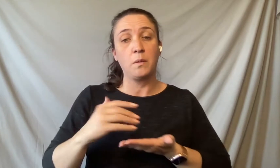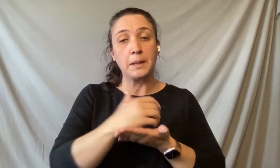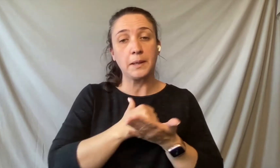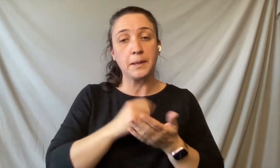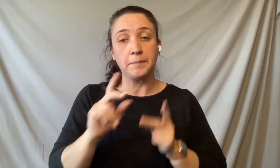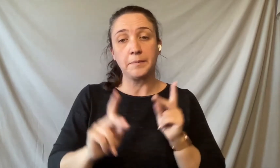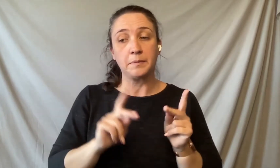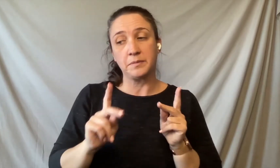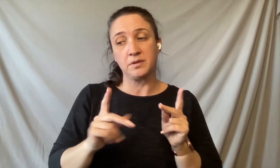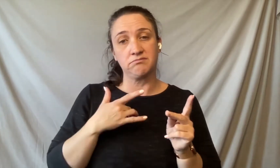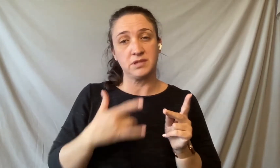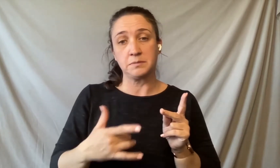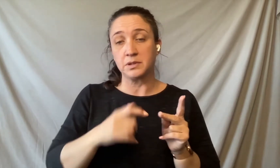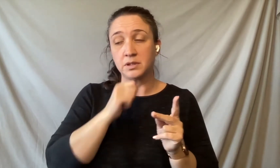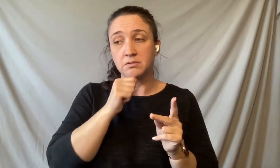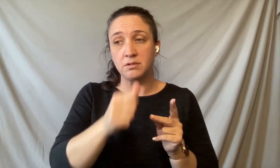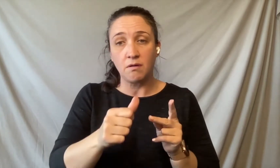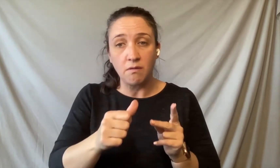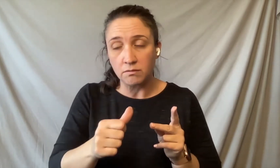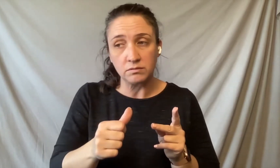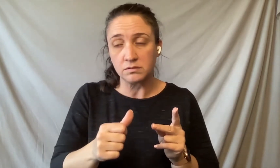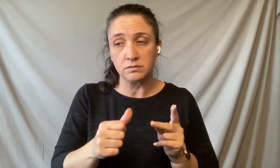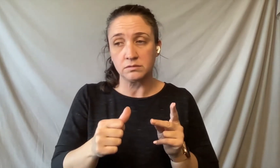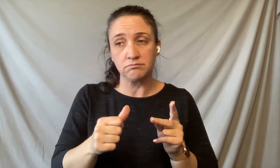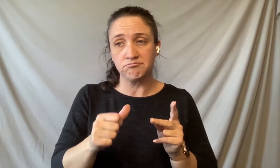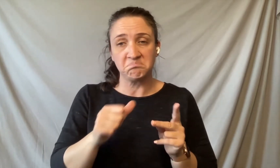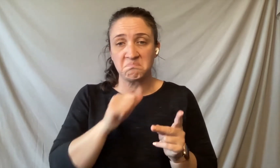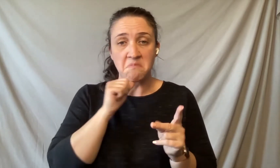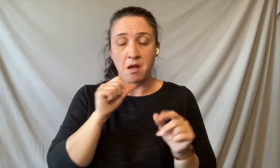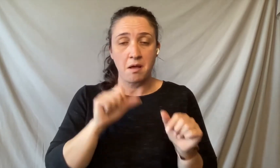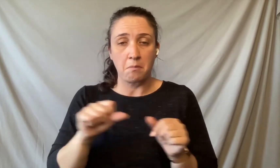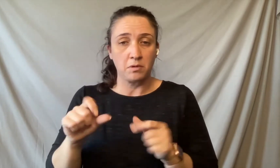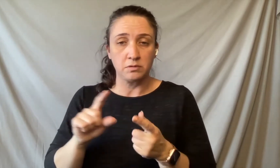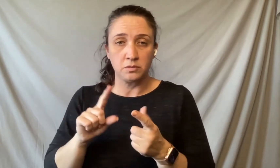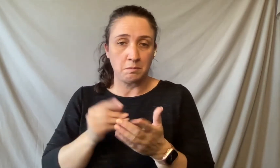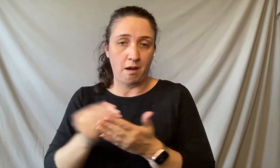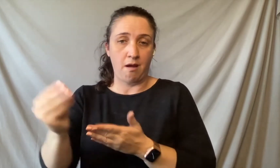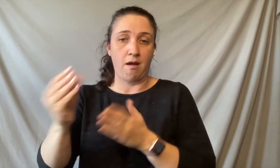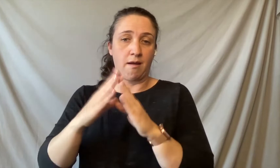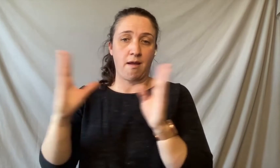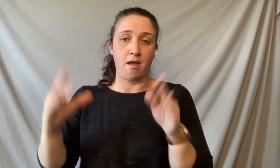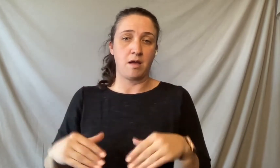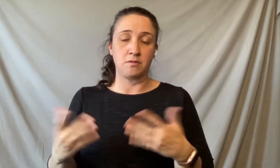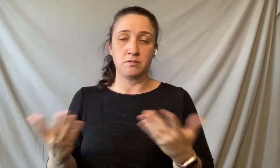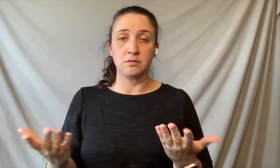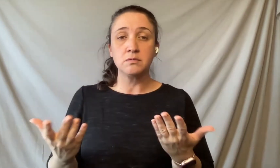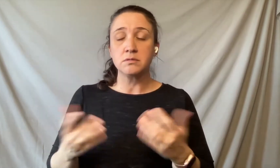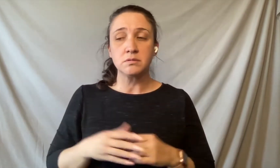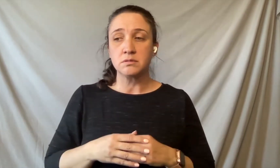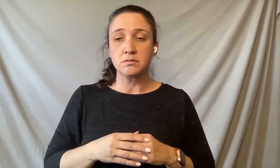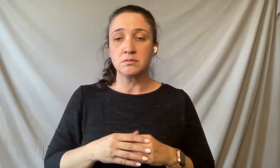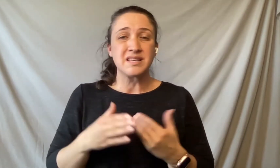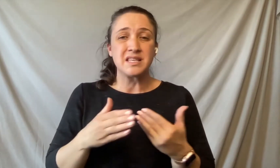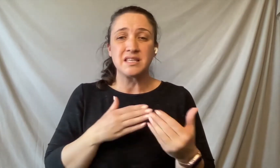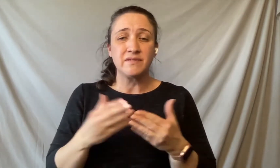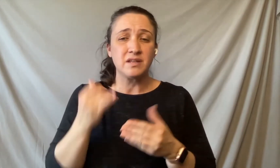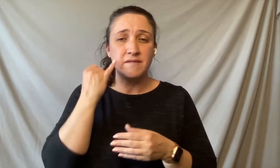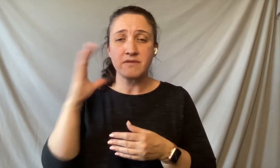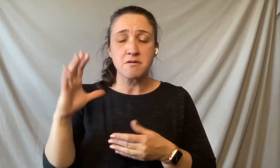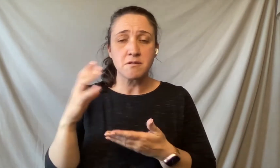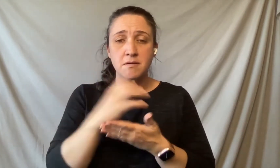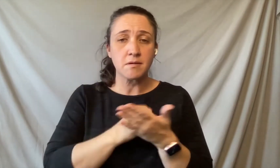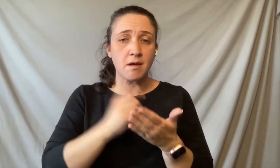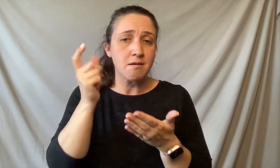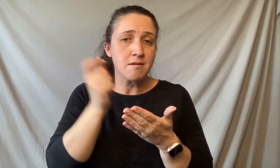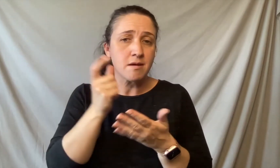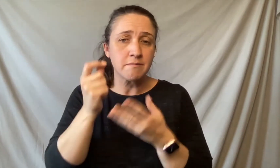don't usually get to own a house. You know, their income usually, even if it's subsidized,